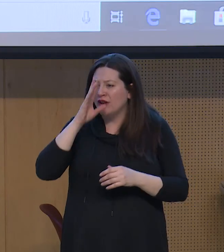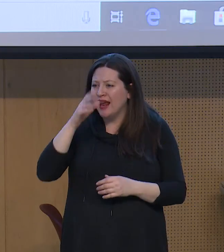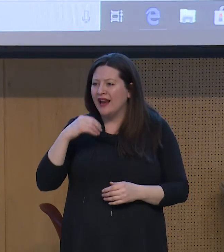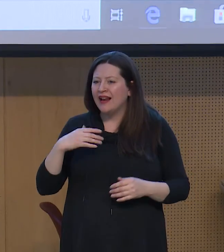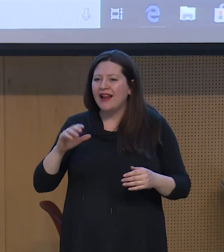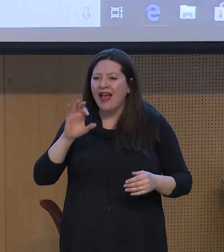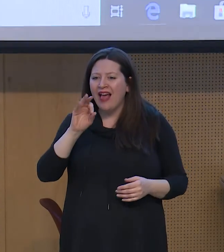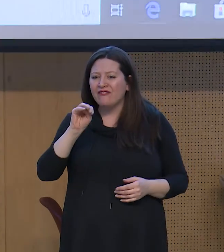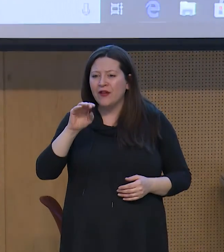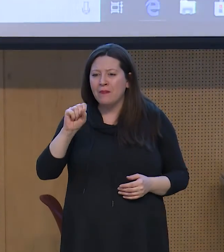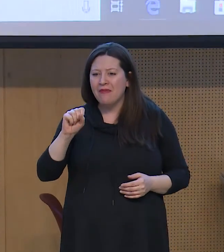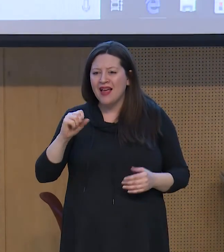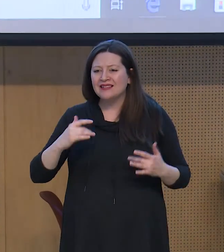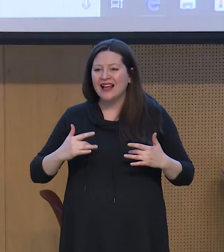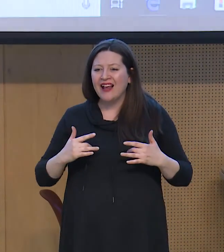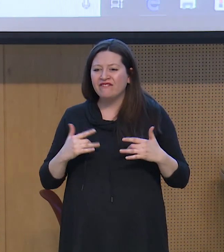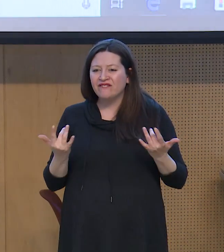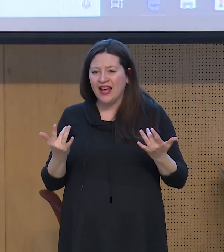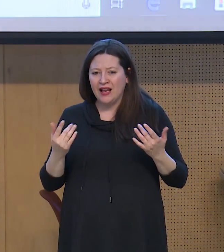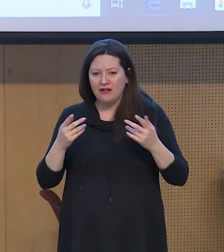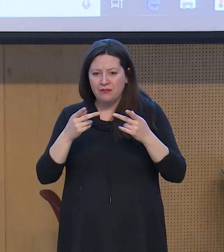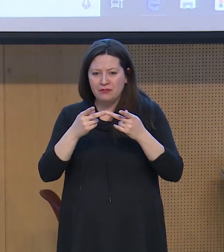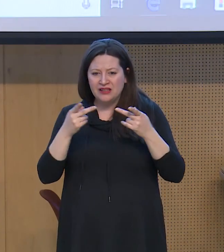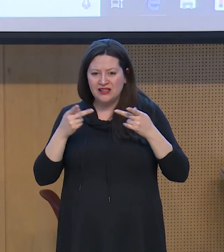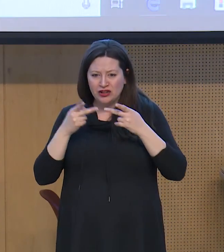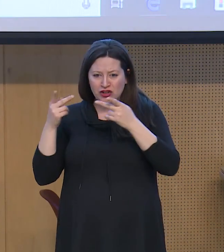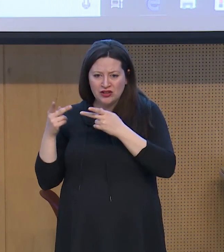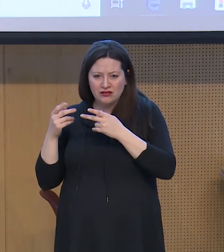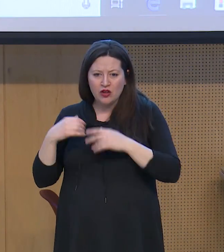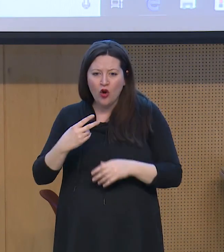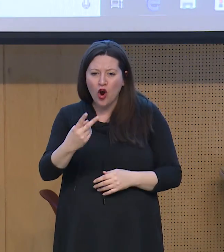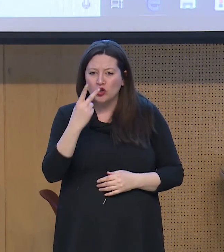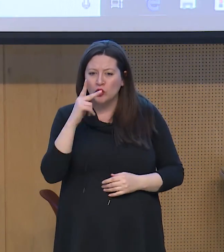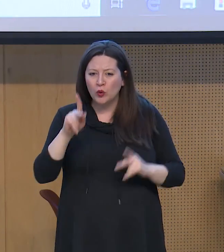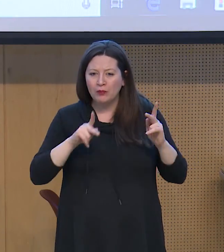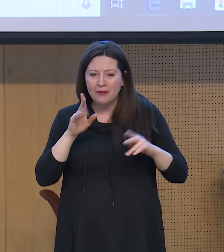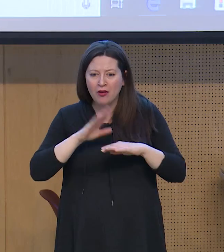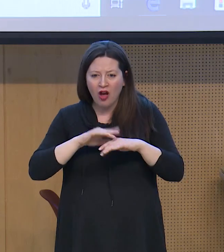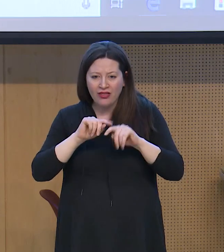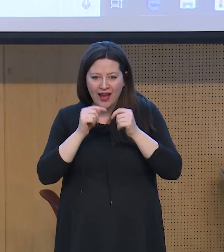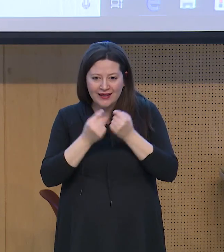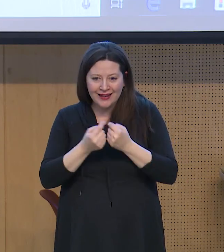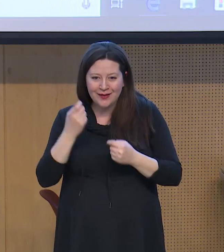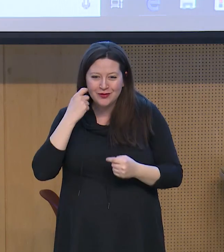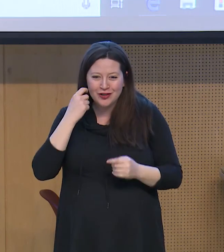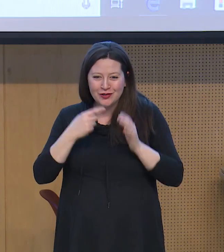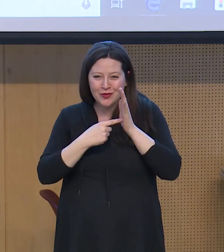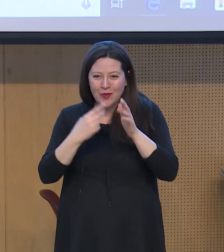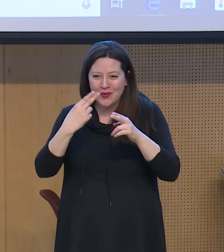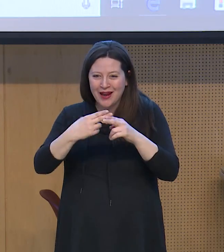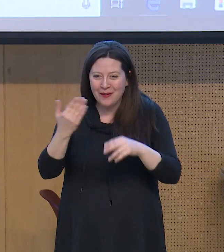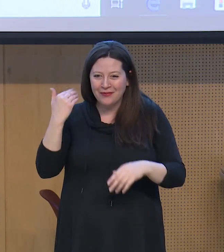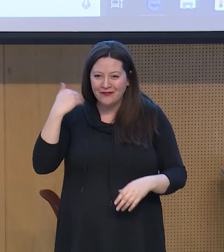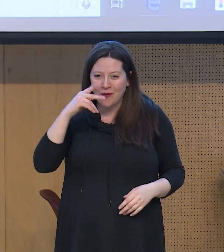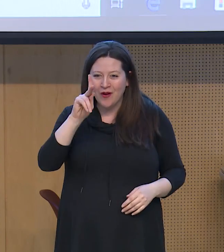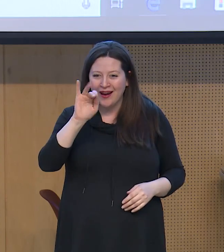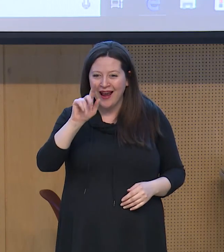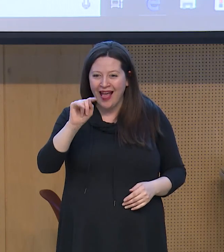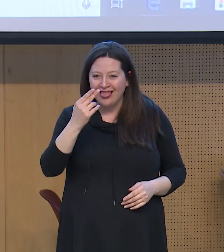What was new from 2 years ago is they added FMS event position. There are two people that